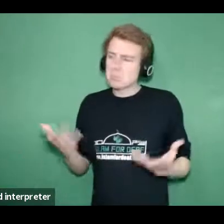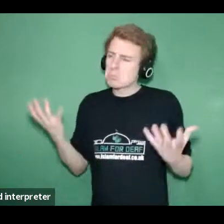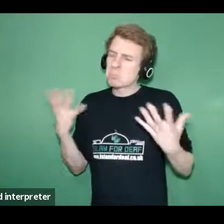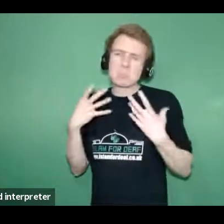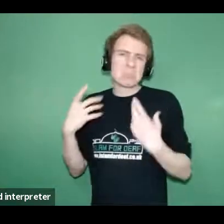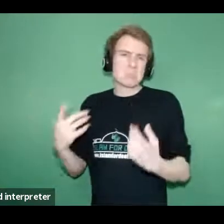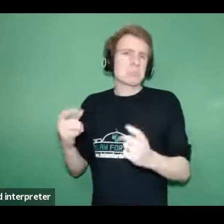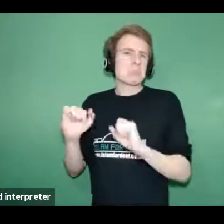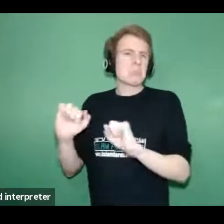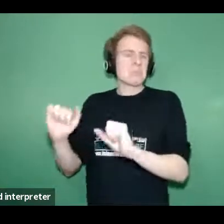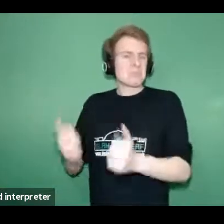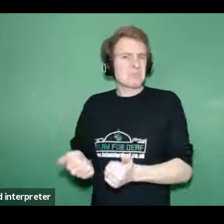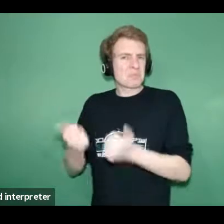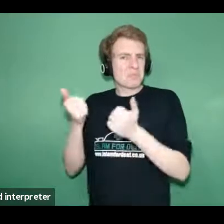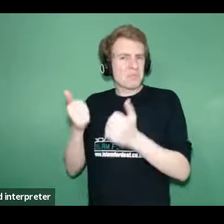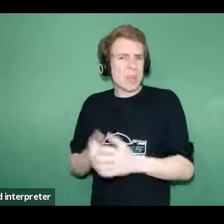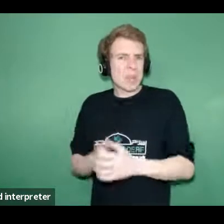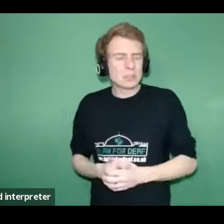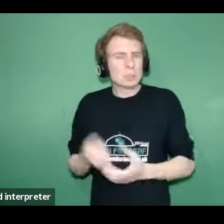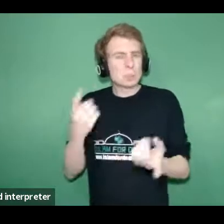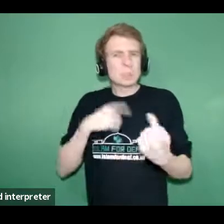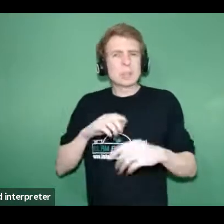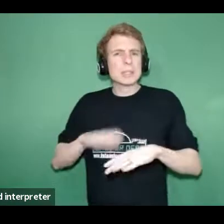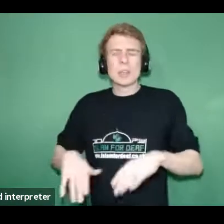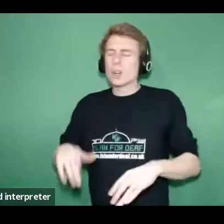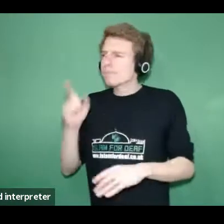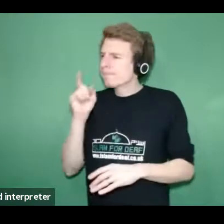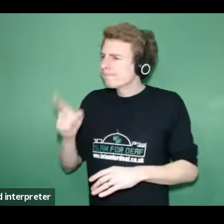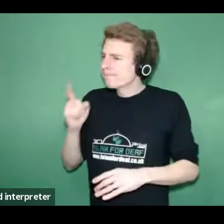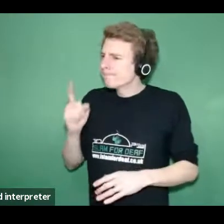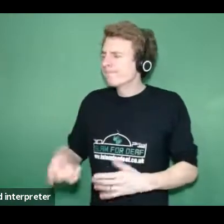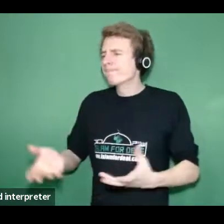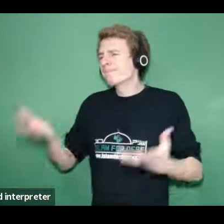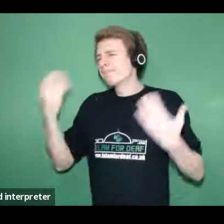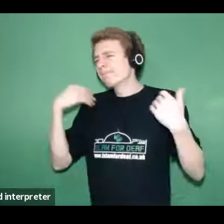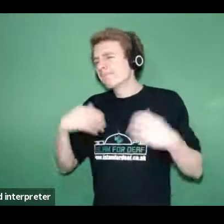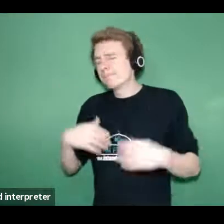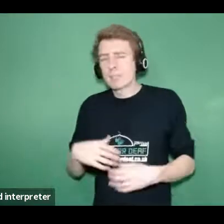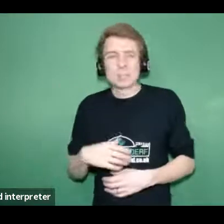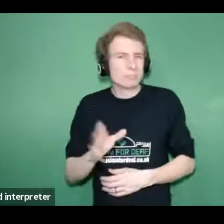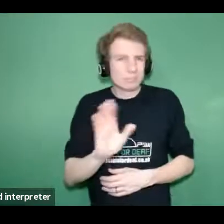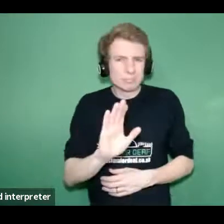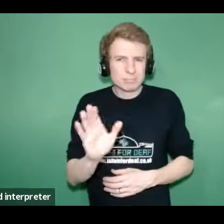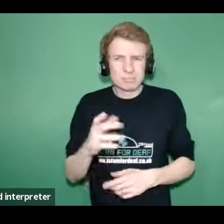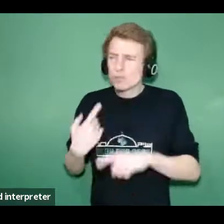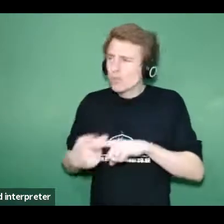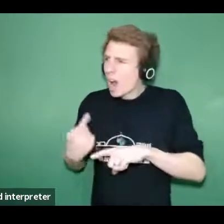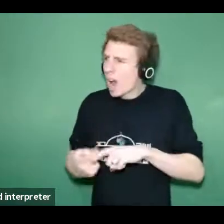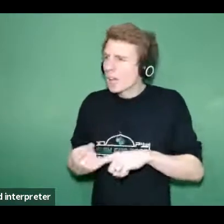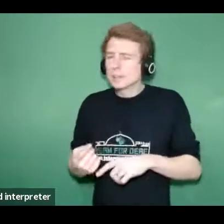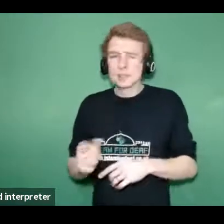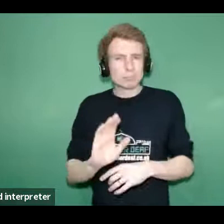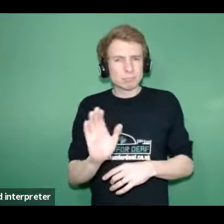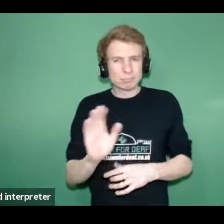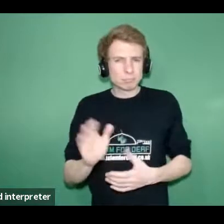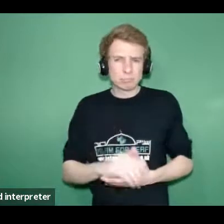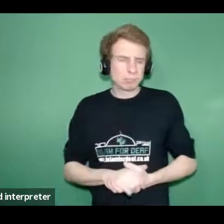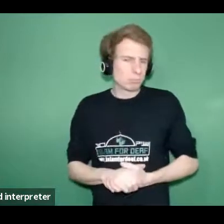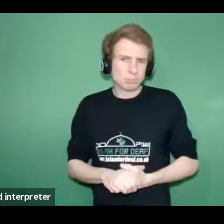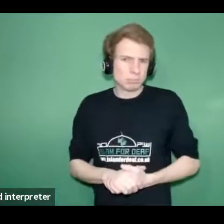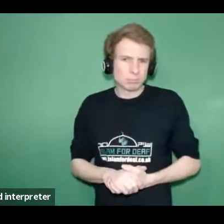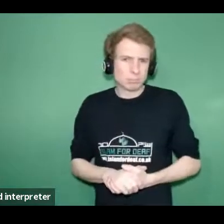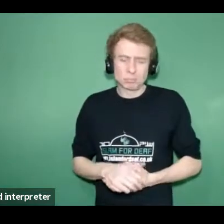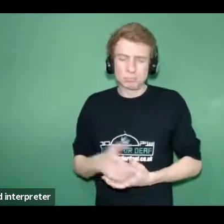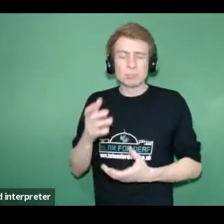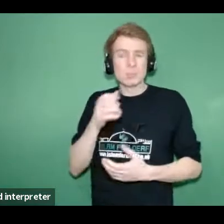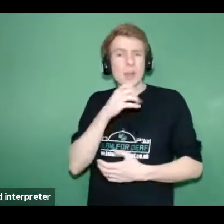to Allah, stand firm in your prayers to Allah. So don't rush them. Rather, if they are standing for a long period